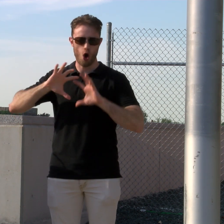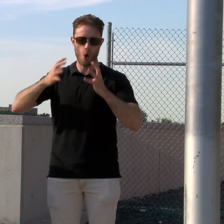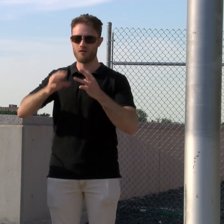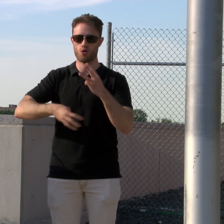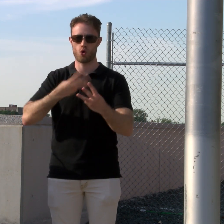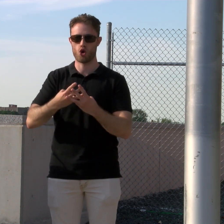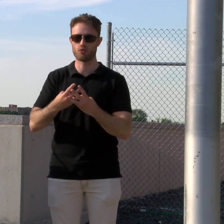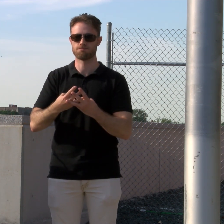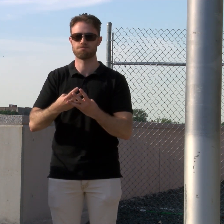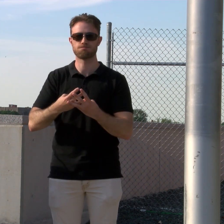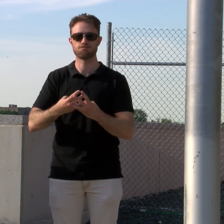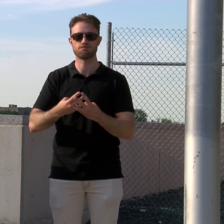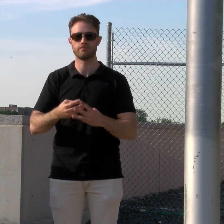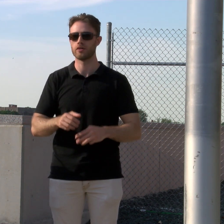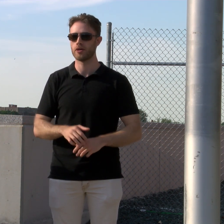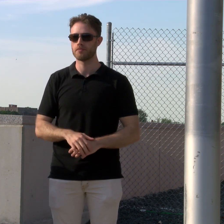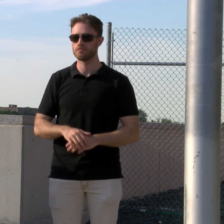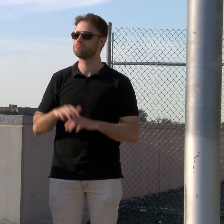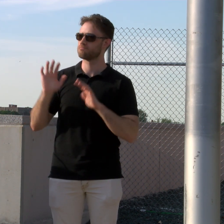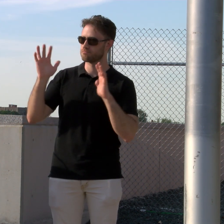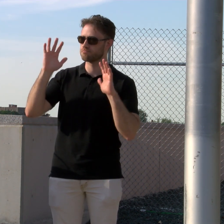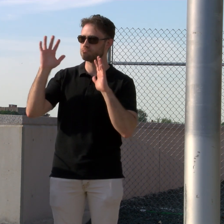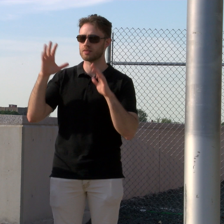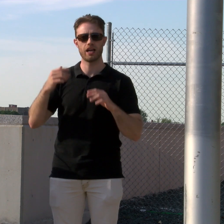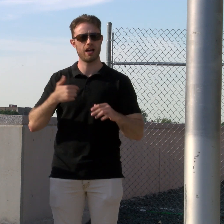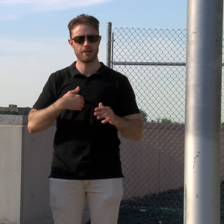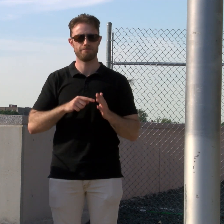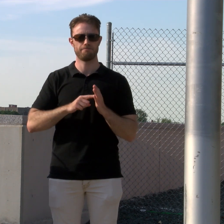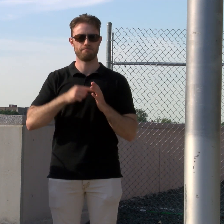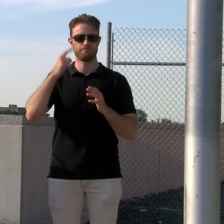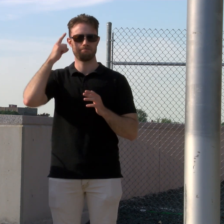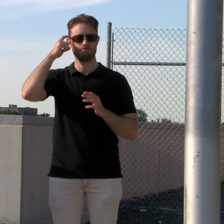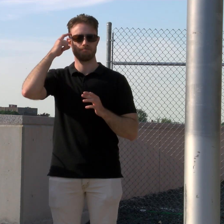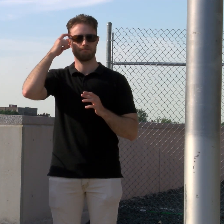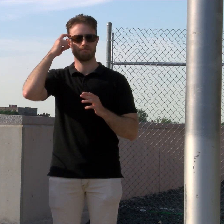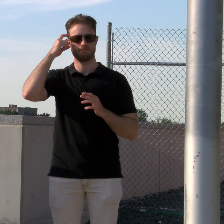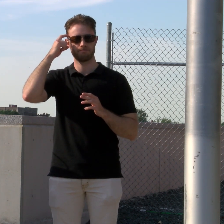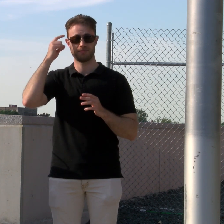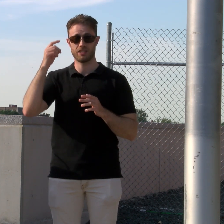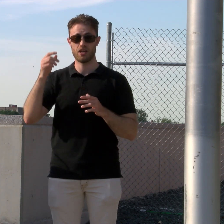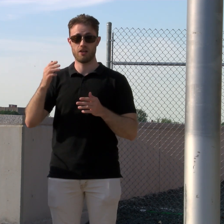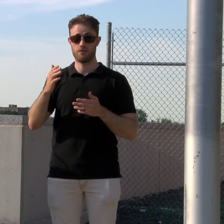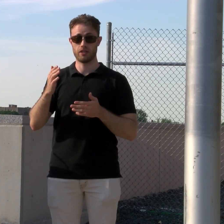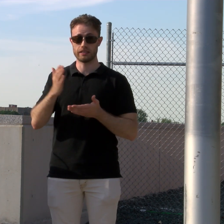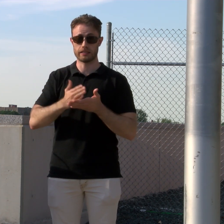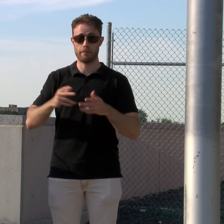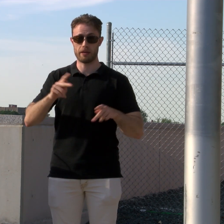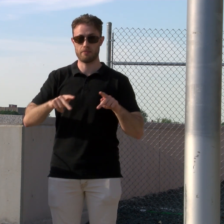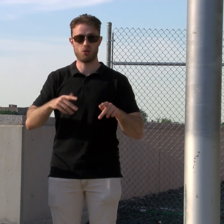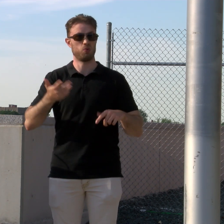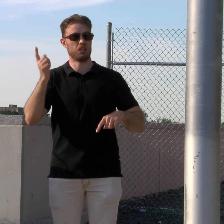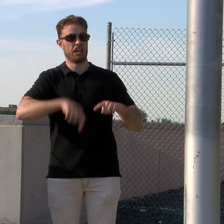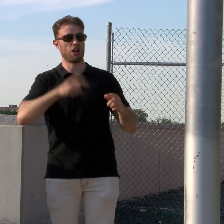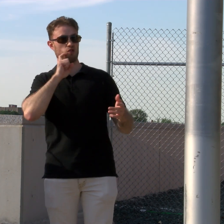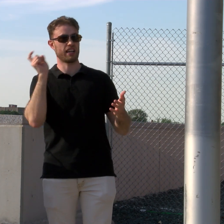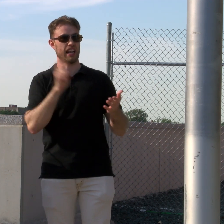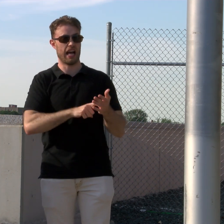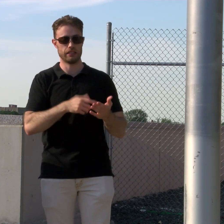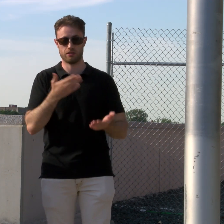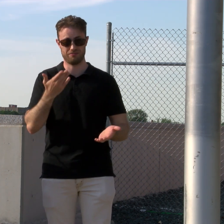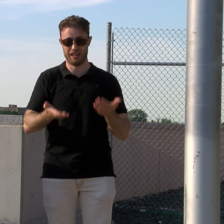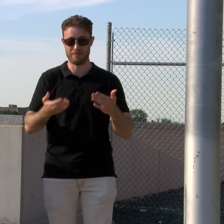globe. And I am beginning to suspect that whoever is incapable of recognizing this may be incapable of